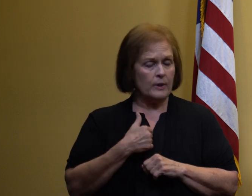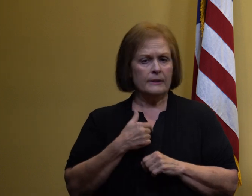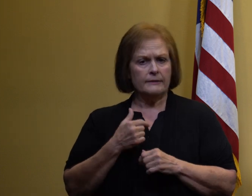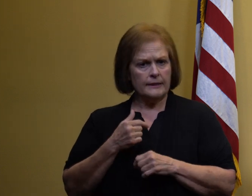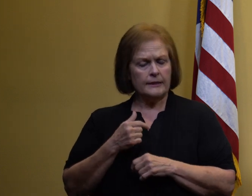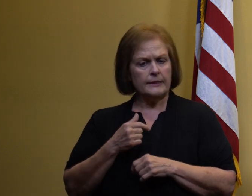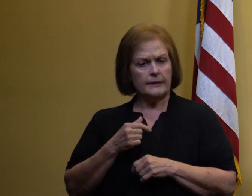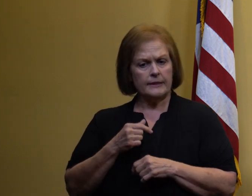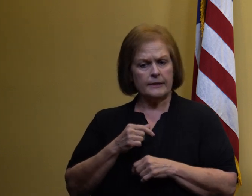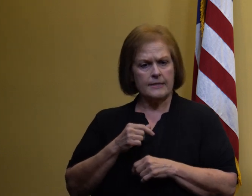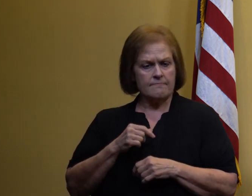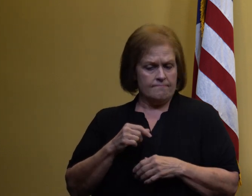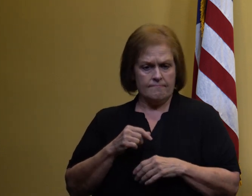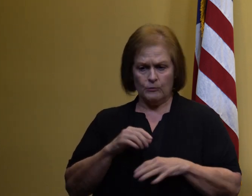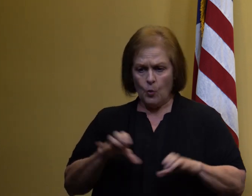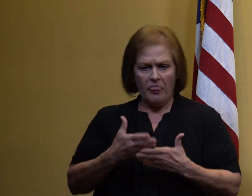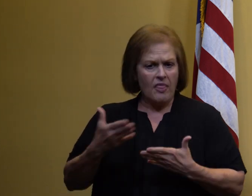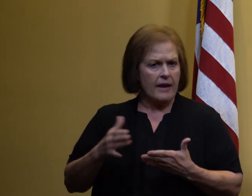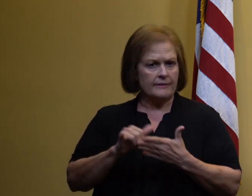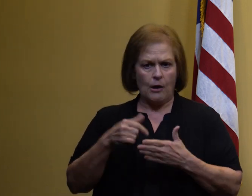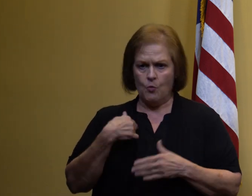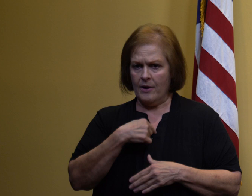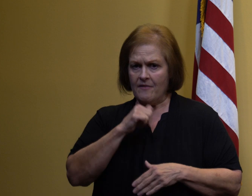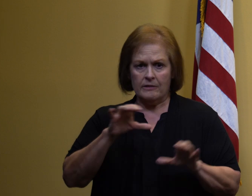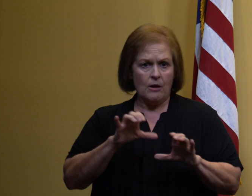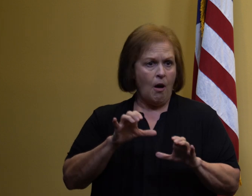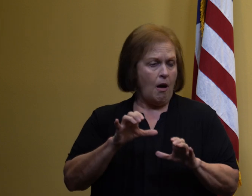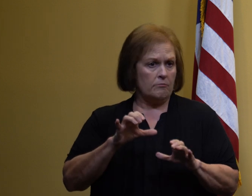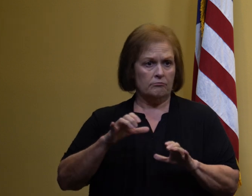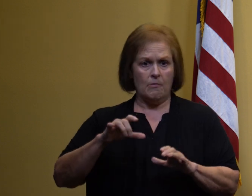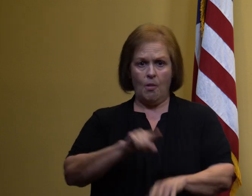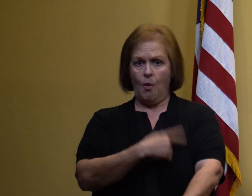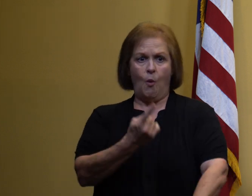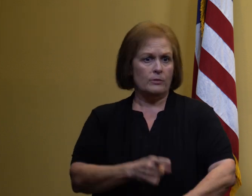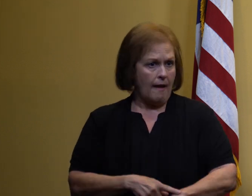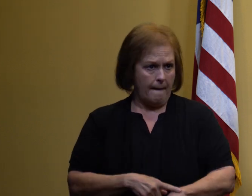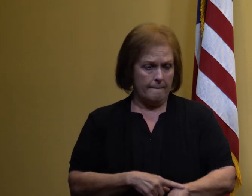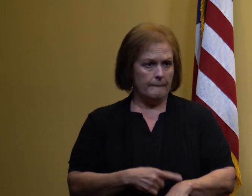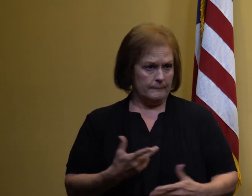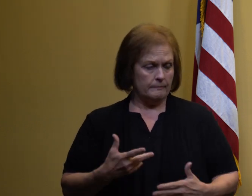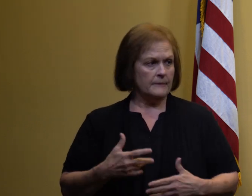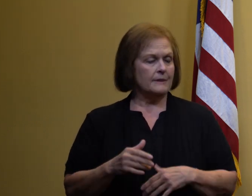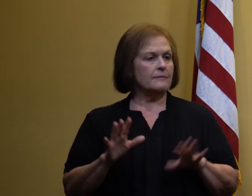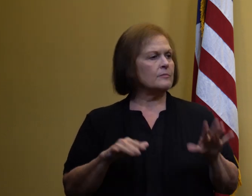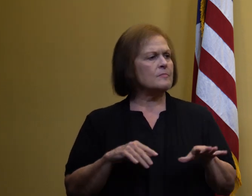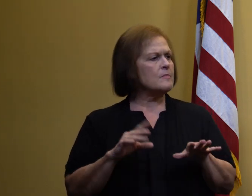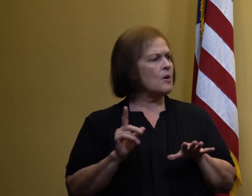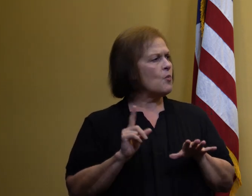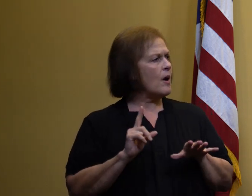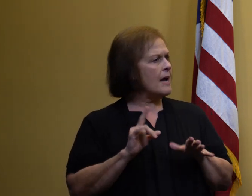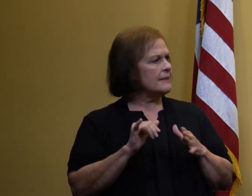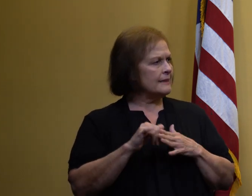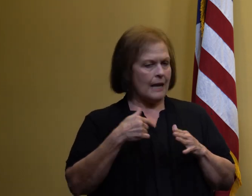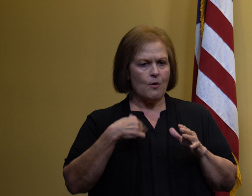have not been made in decades, and we're seeing results based on that. Switching gears. I'm like, where's that